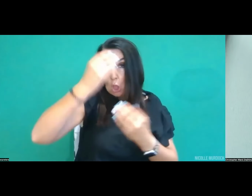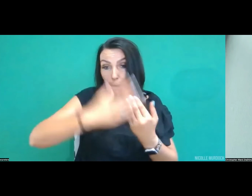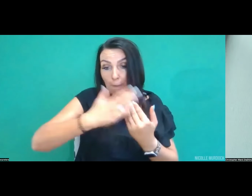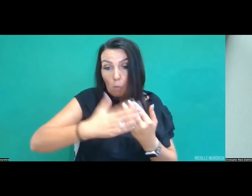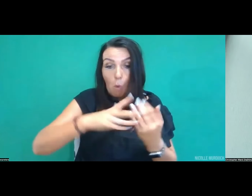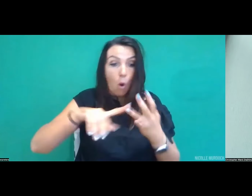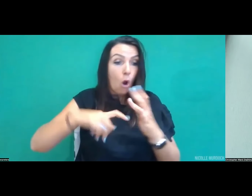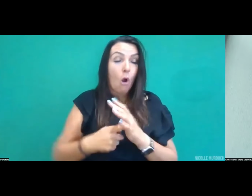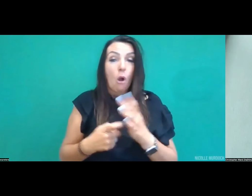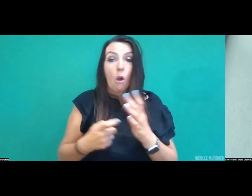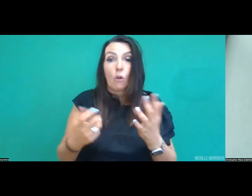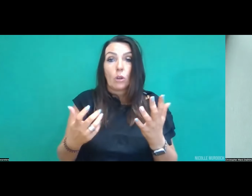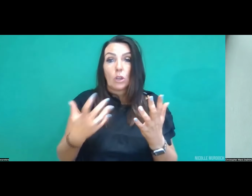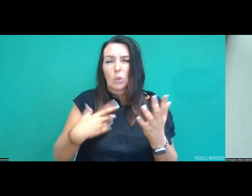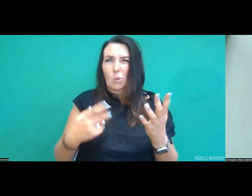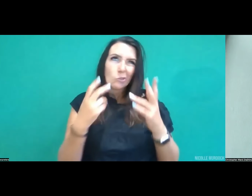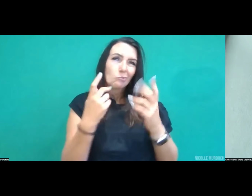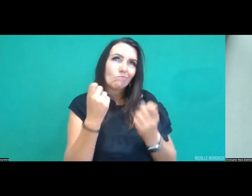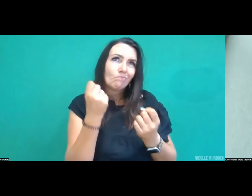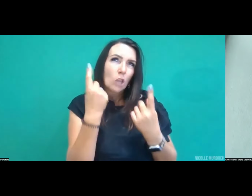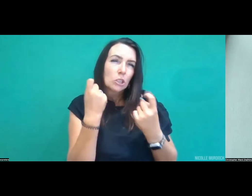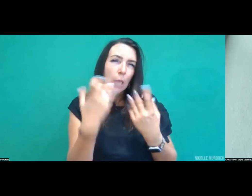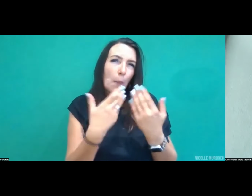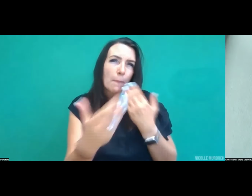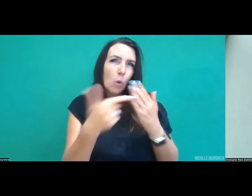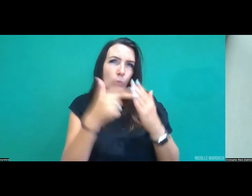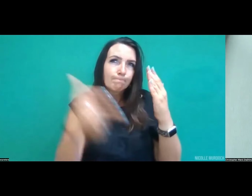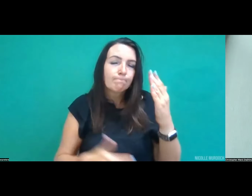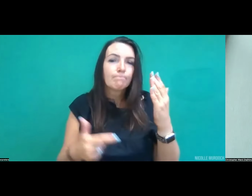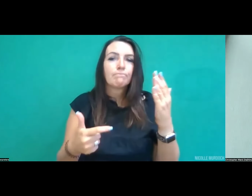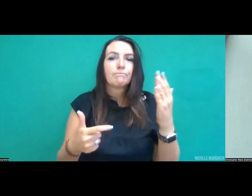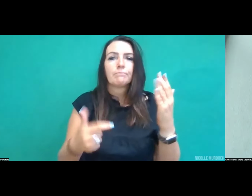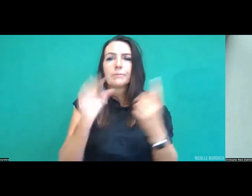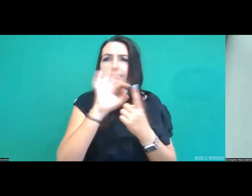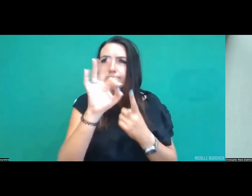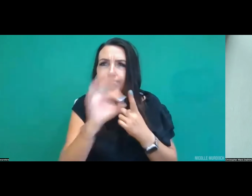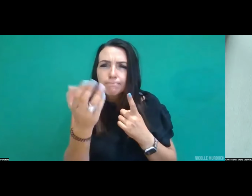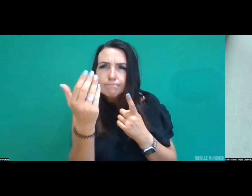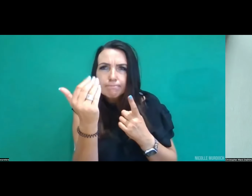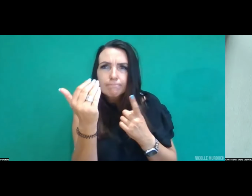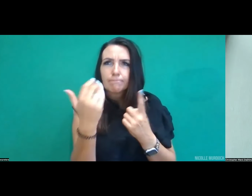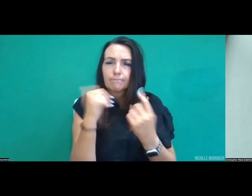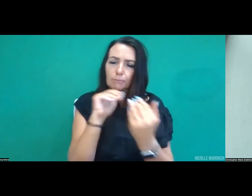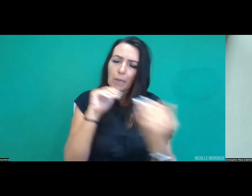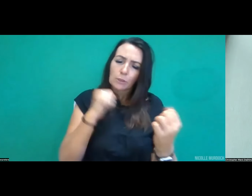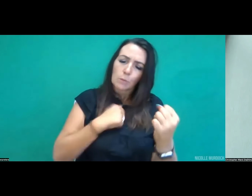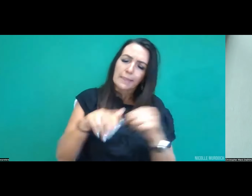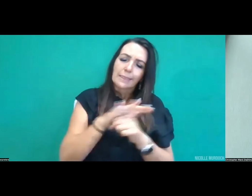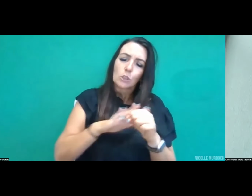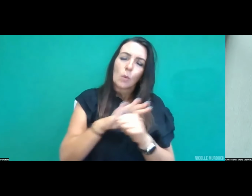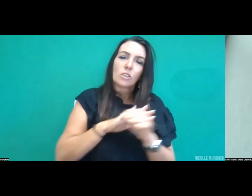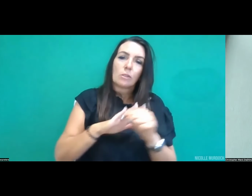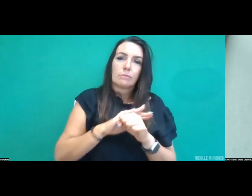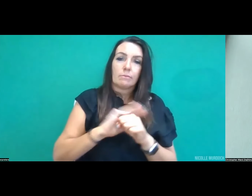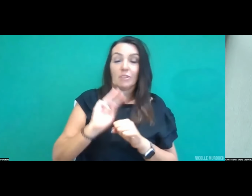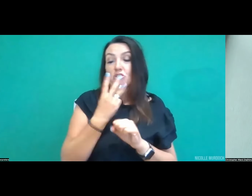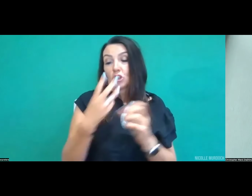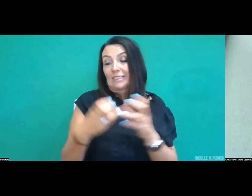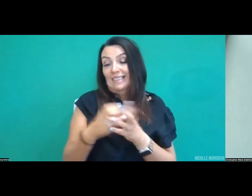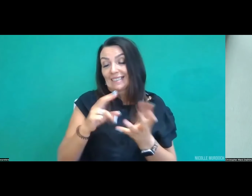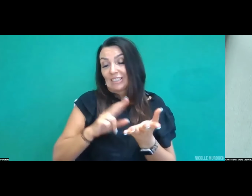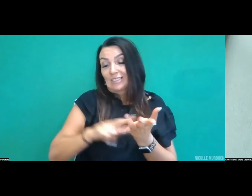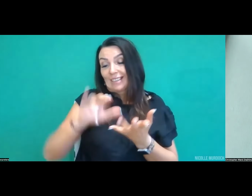pick apart a few things and see if you can have more specific tailored information to your situation, the third sector, NHS, and other